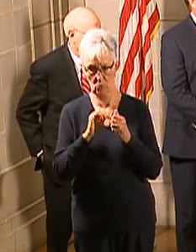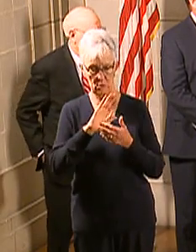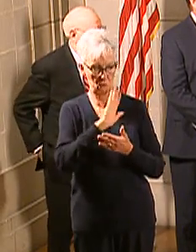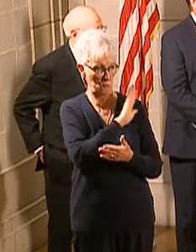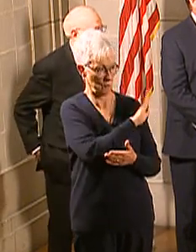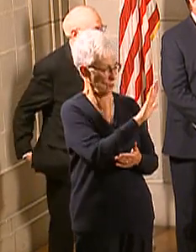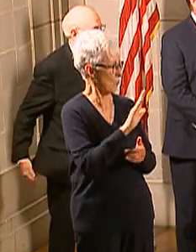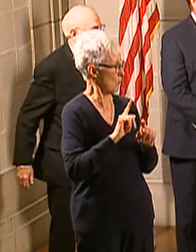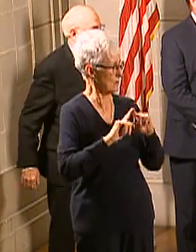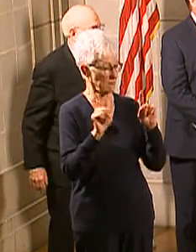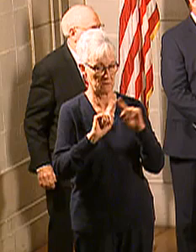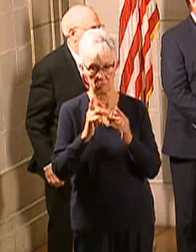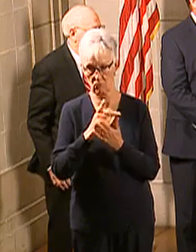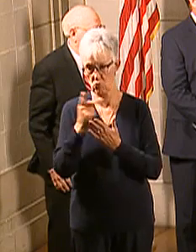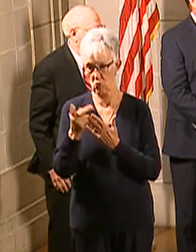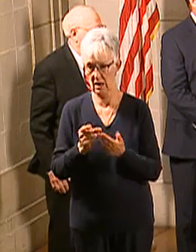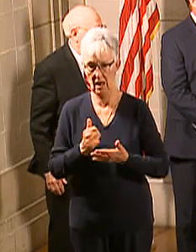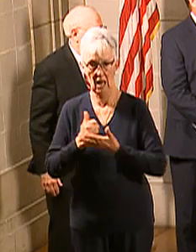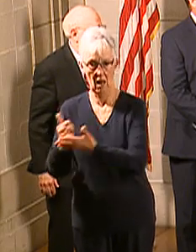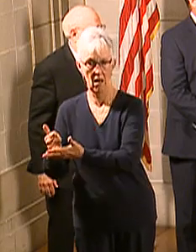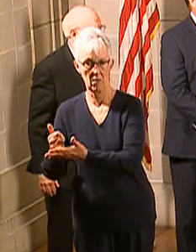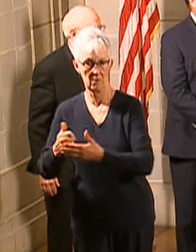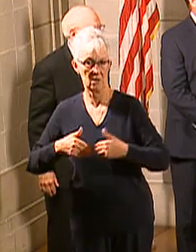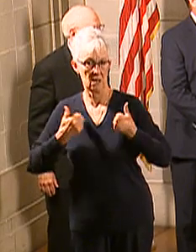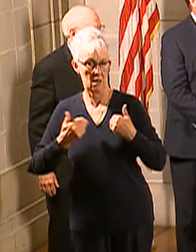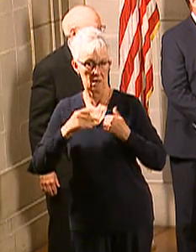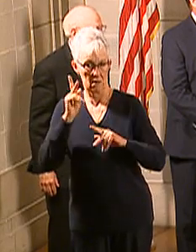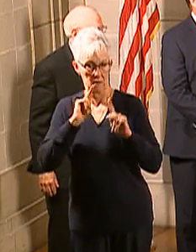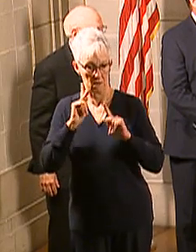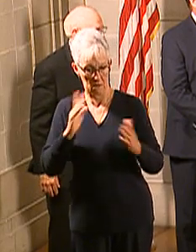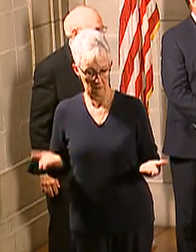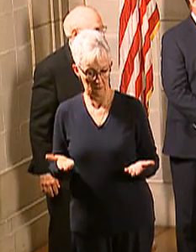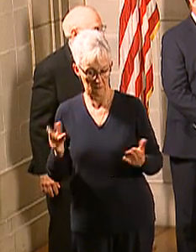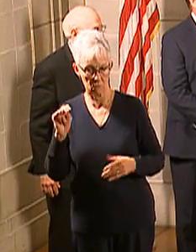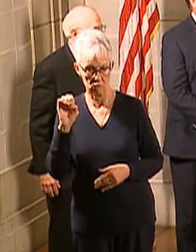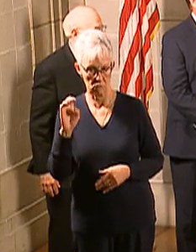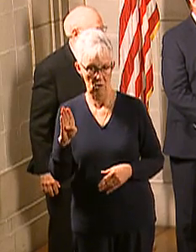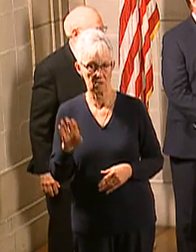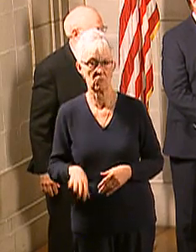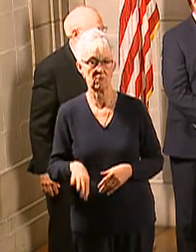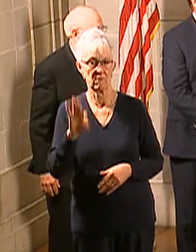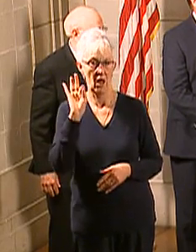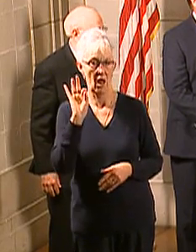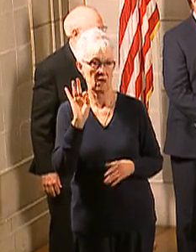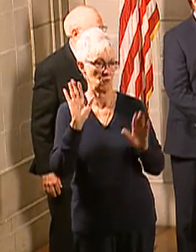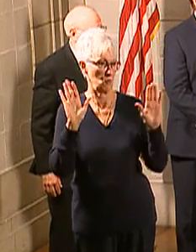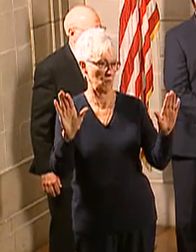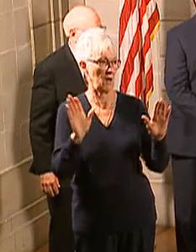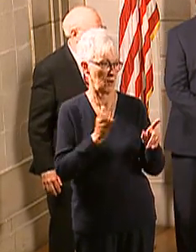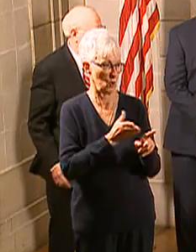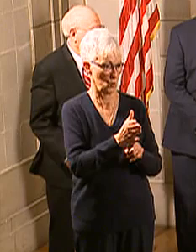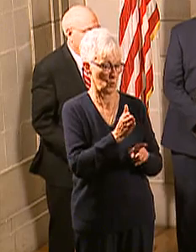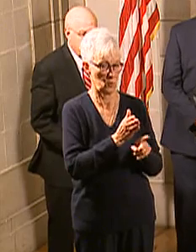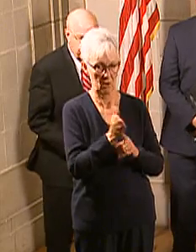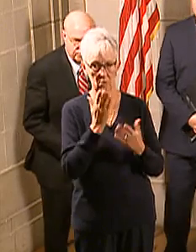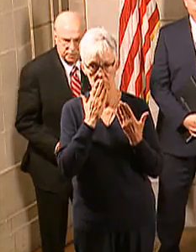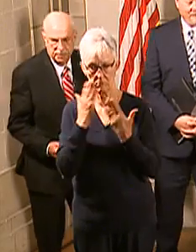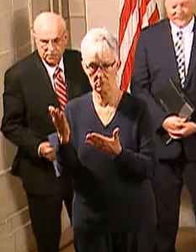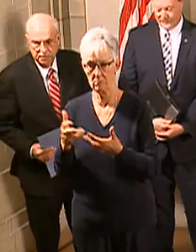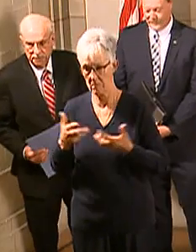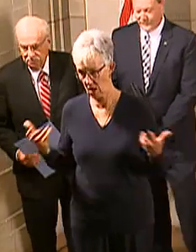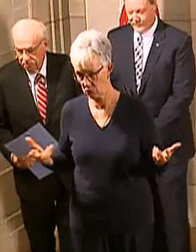programs to help Nebraska's young people be able to get connected to those great careers by getting them the right education. So great job, everybody. Thanks very much. Appreciate